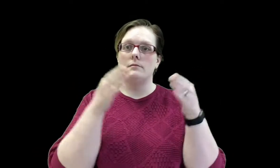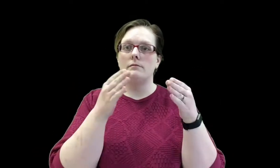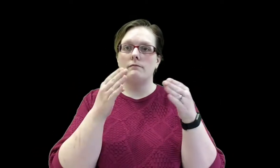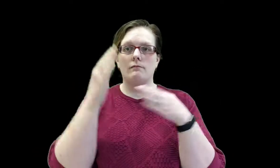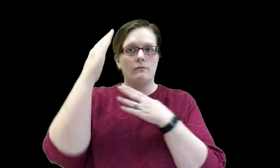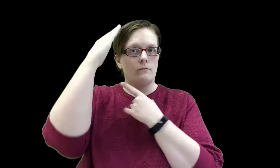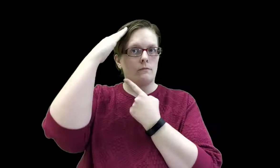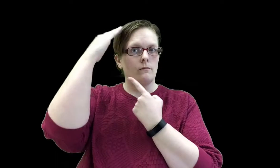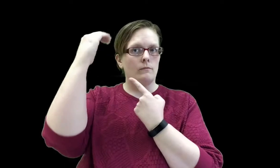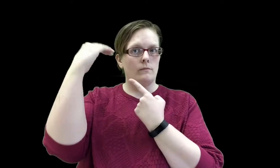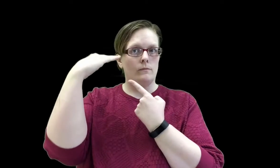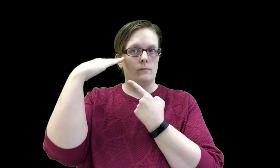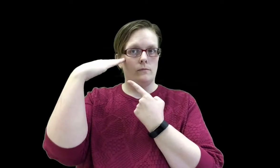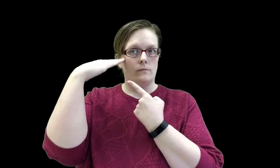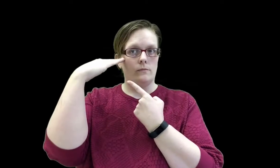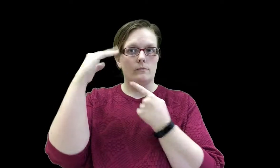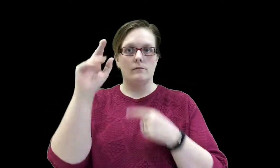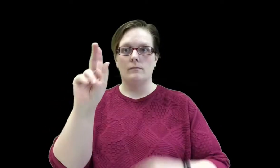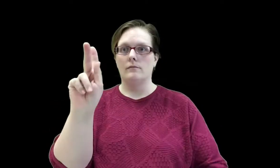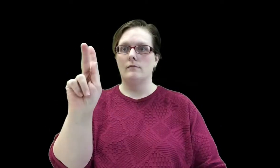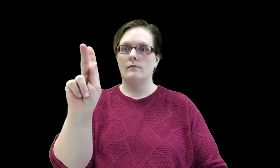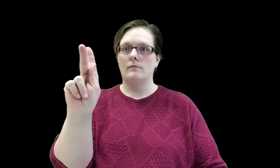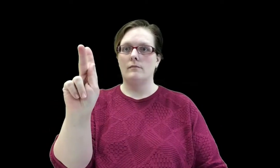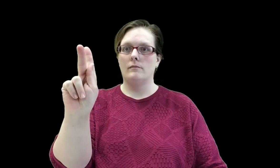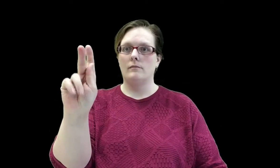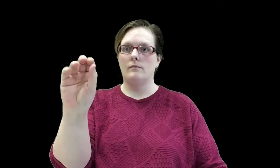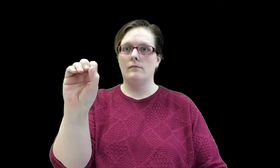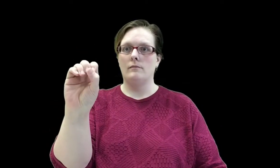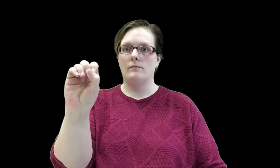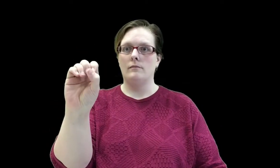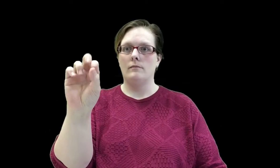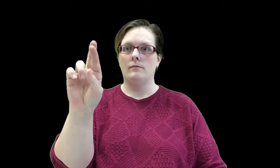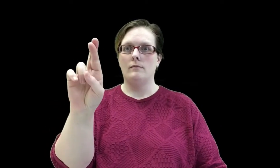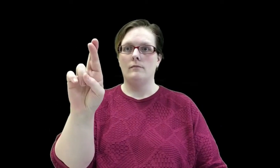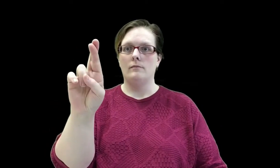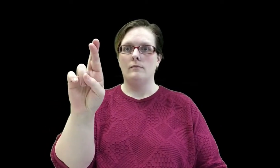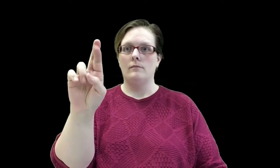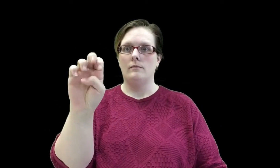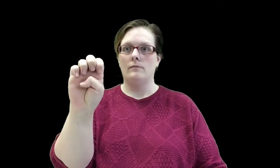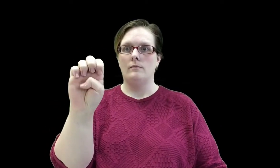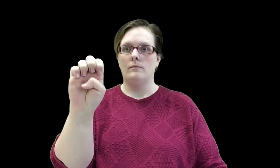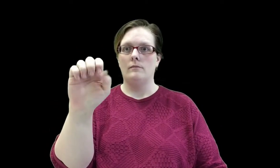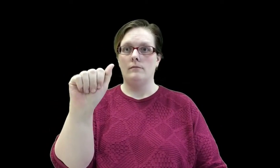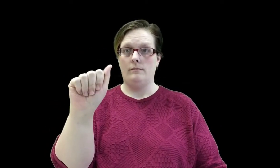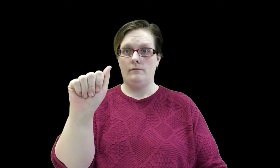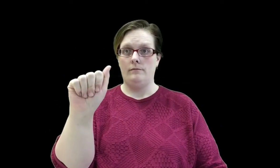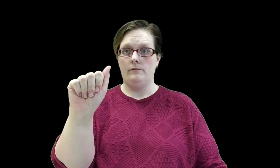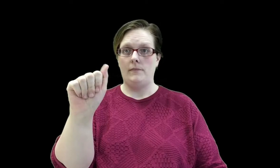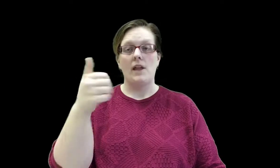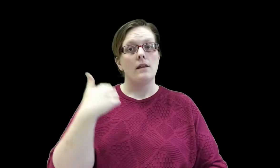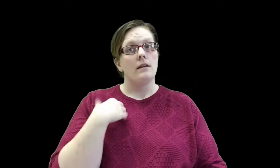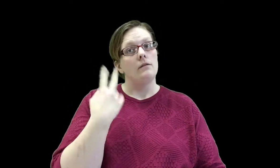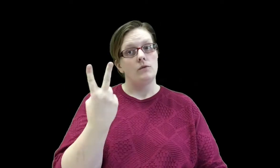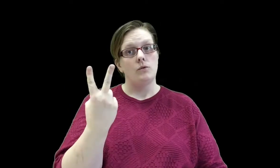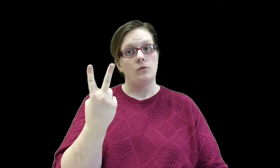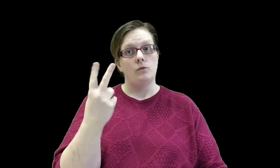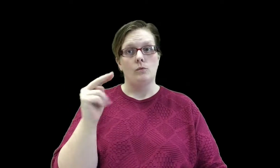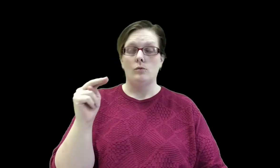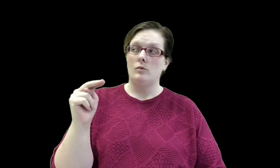Now we're going to pay attention to the Koreas, spelled Korea. There's actually